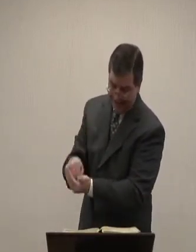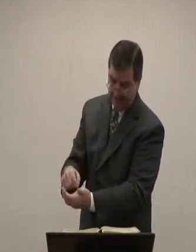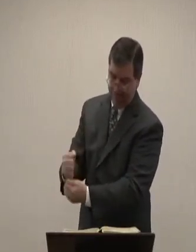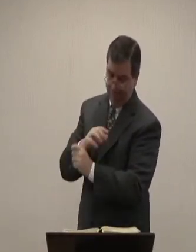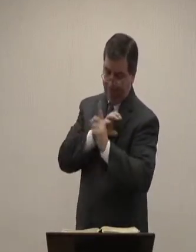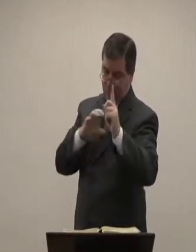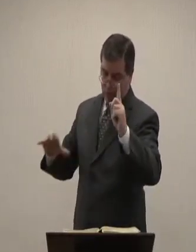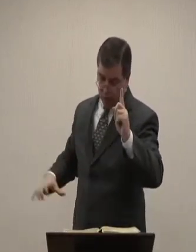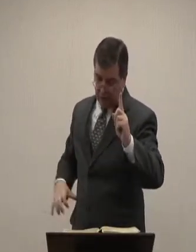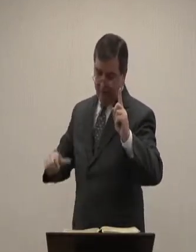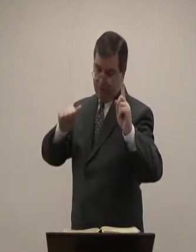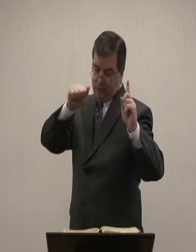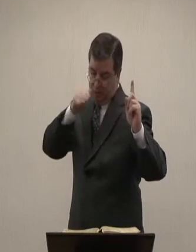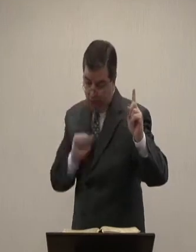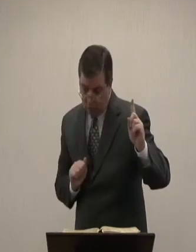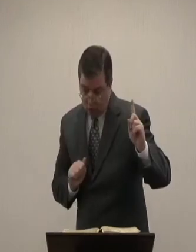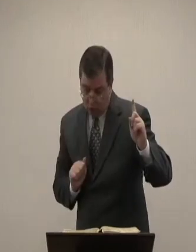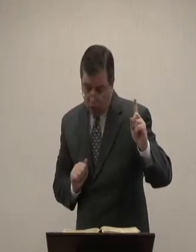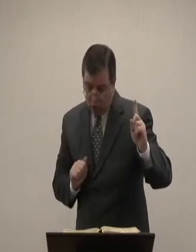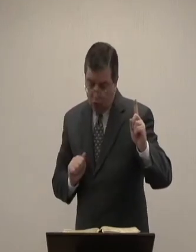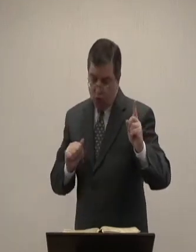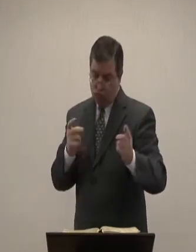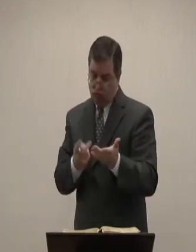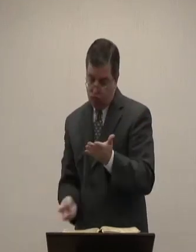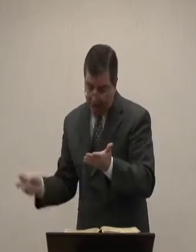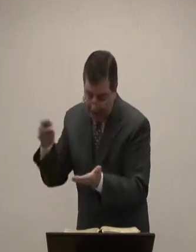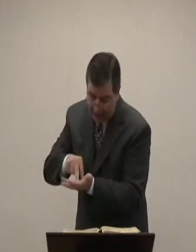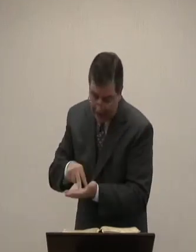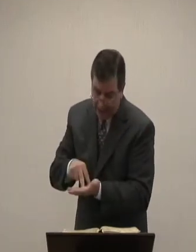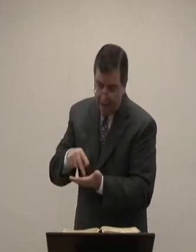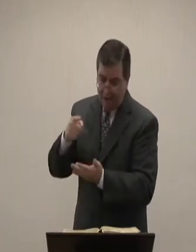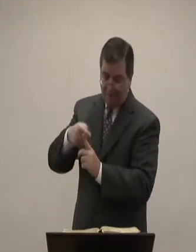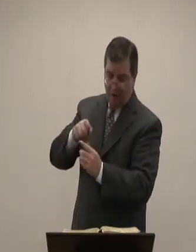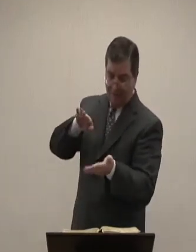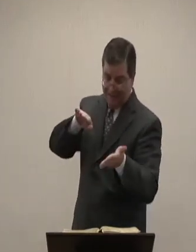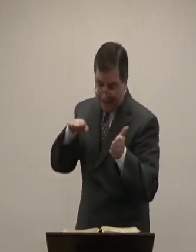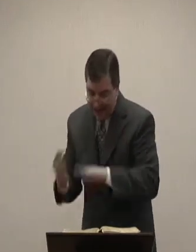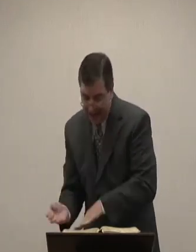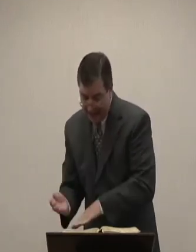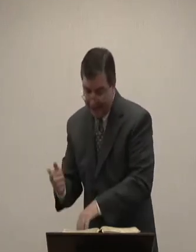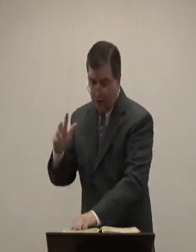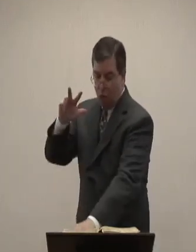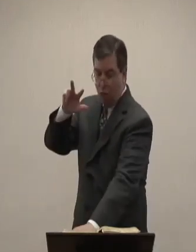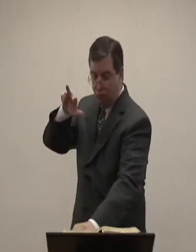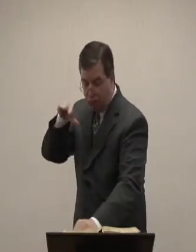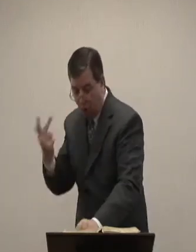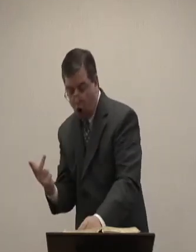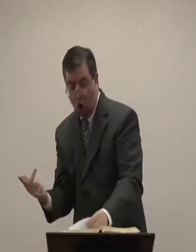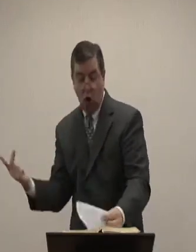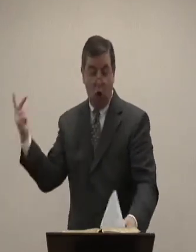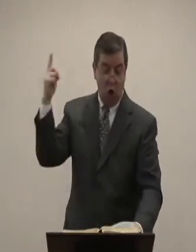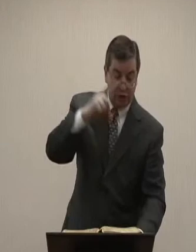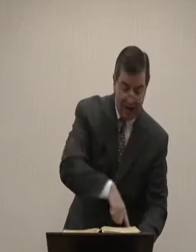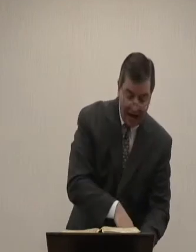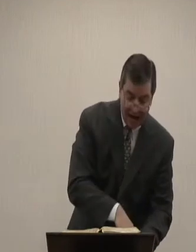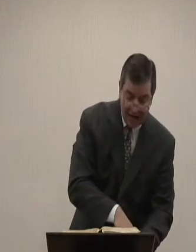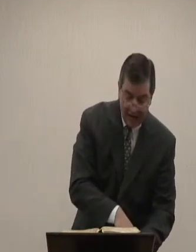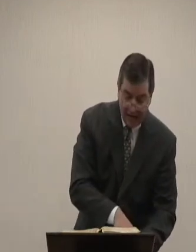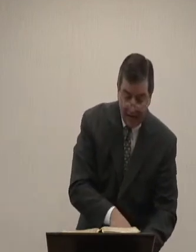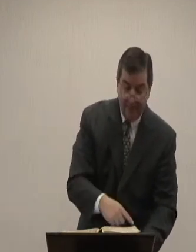he told them, this is written, the Christ will suffer and rise from the dead